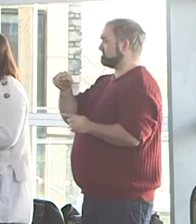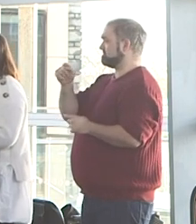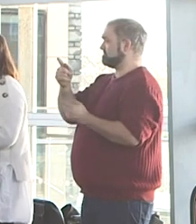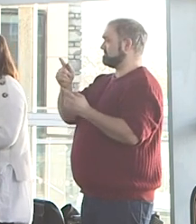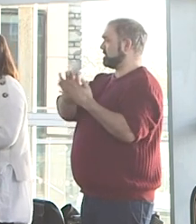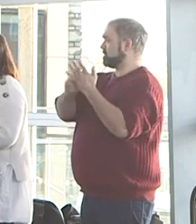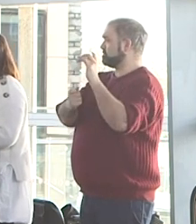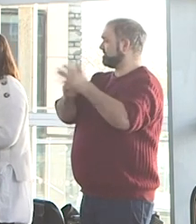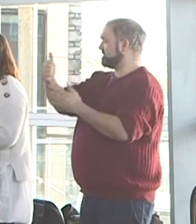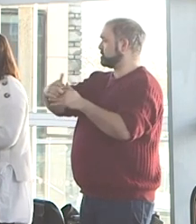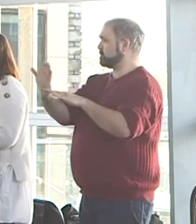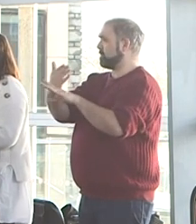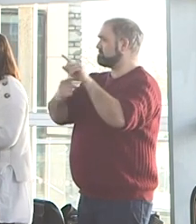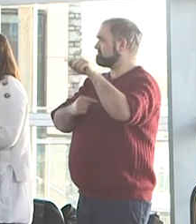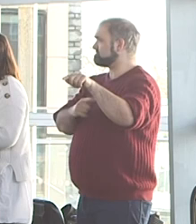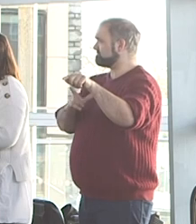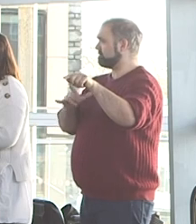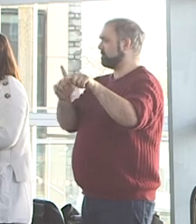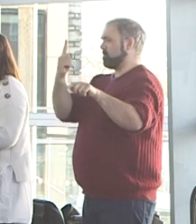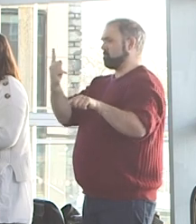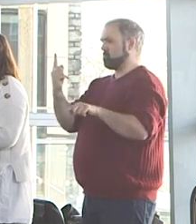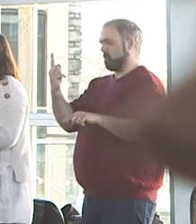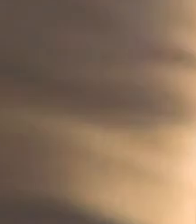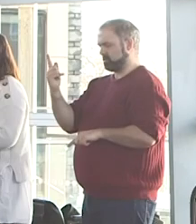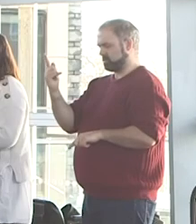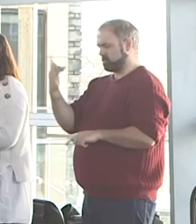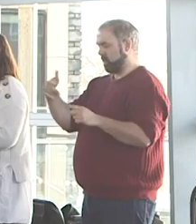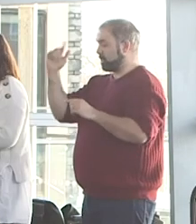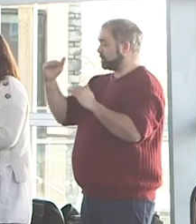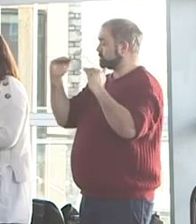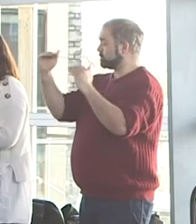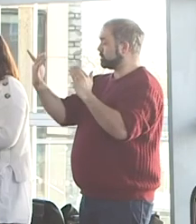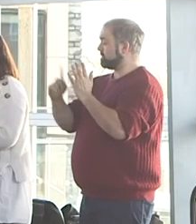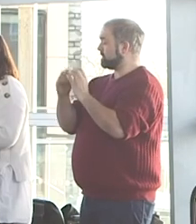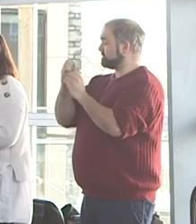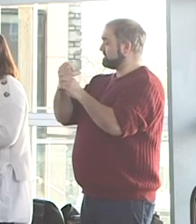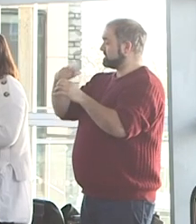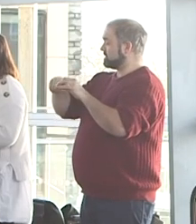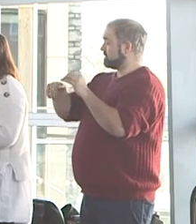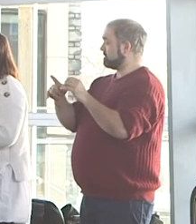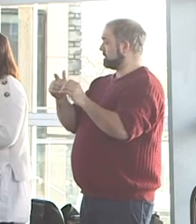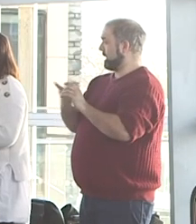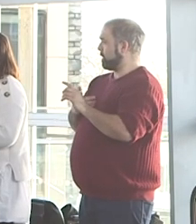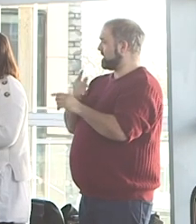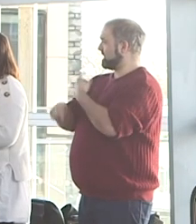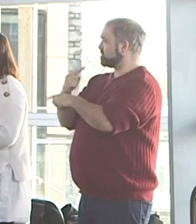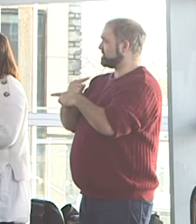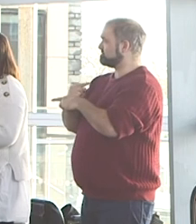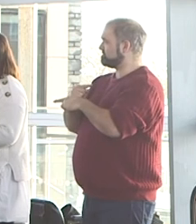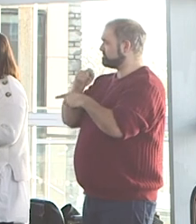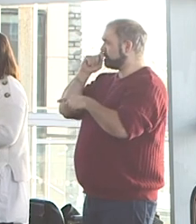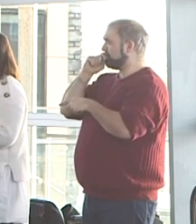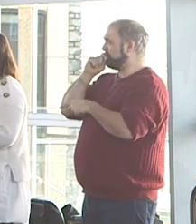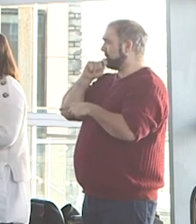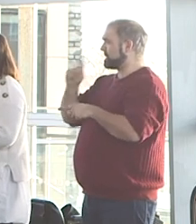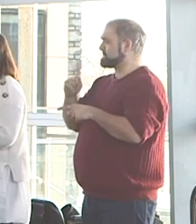job. I think they were one of the top LGBTQ employers, I think, last year.